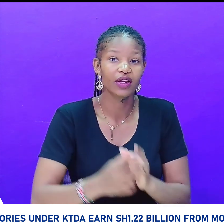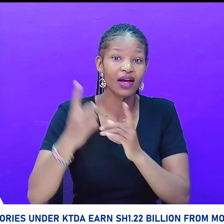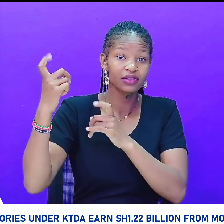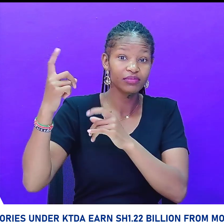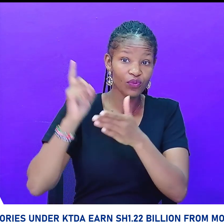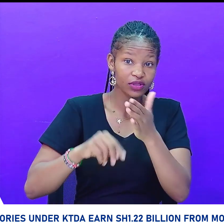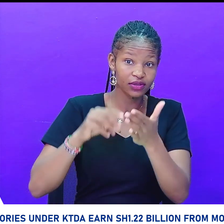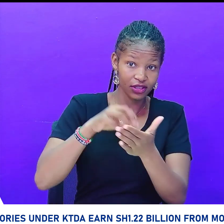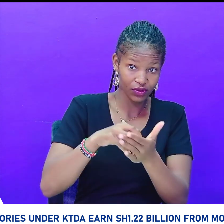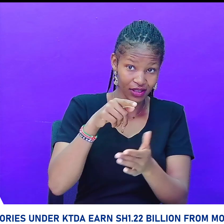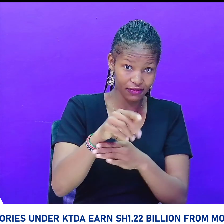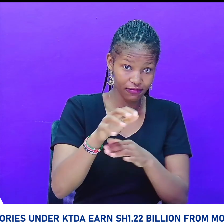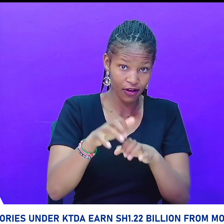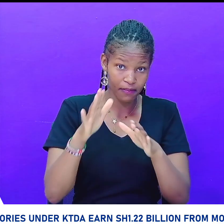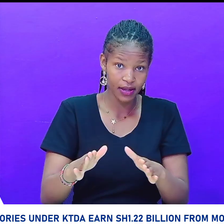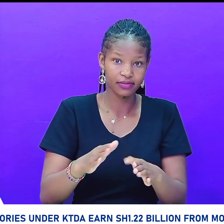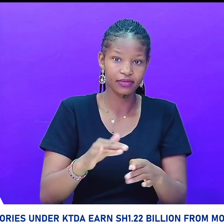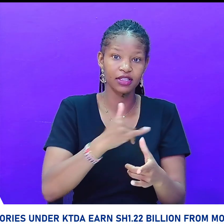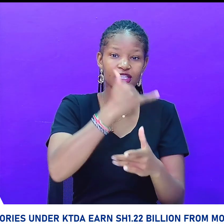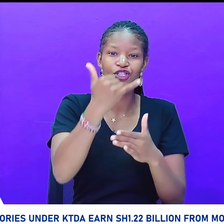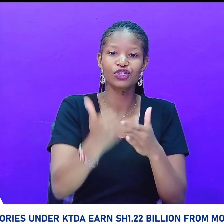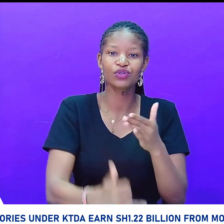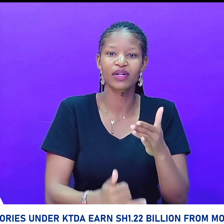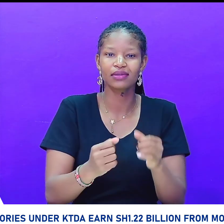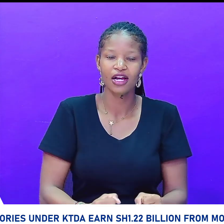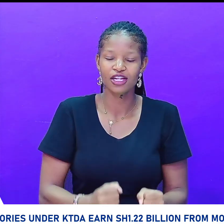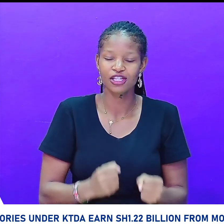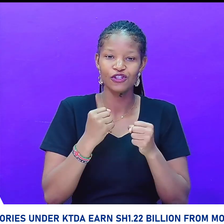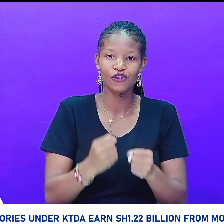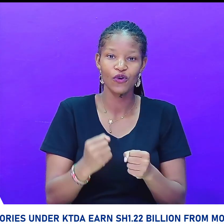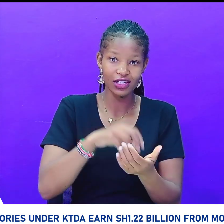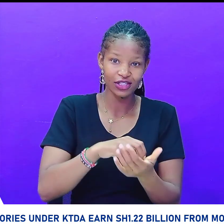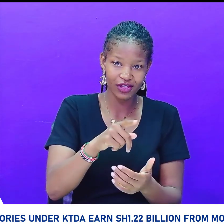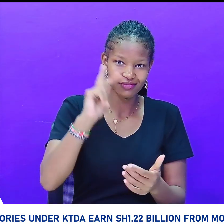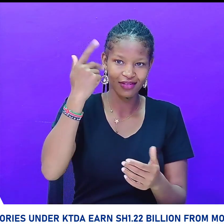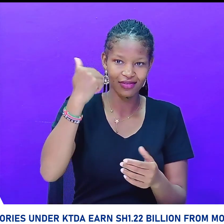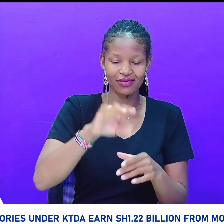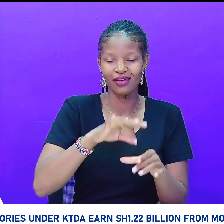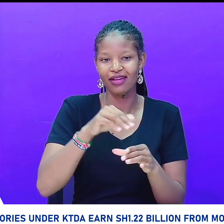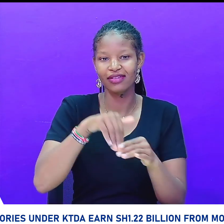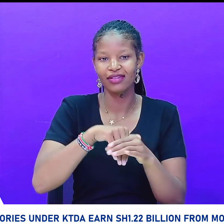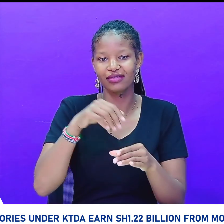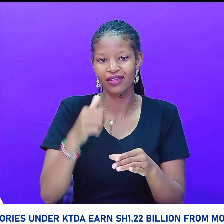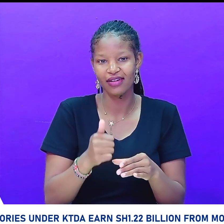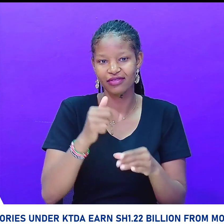are expected to positively impact farmers' incomes and strengthen the competitiveness of Kenyan